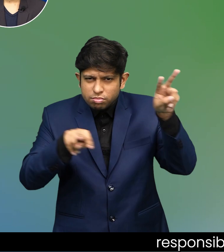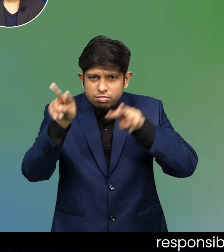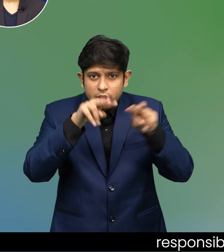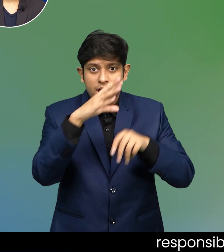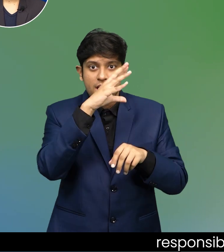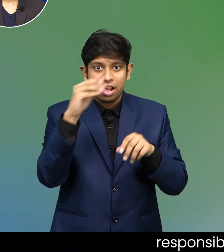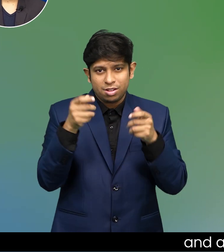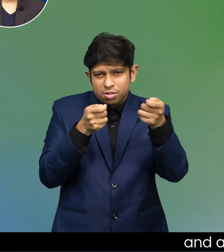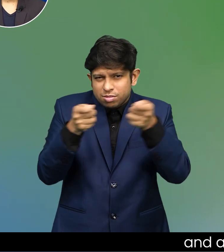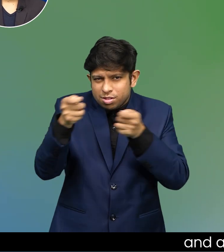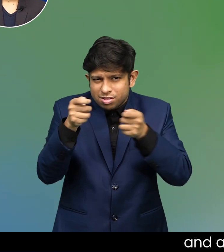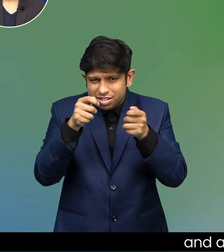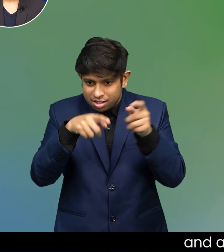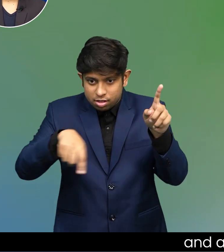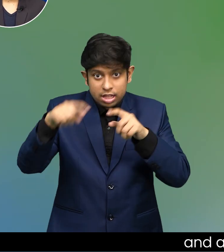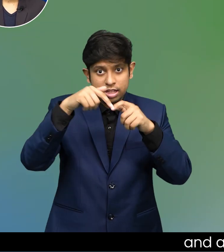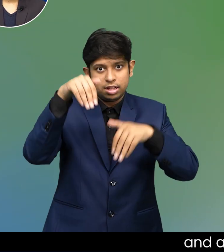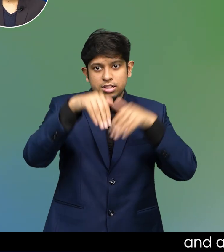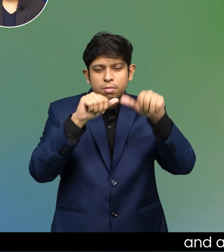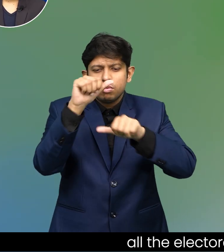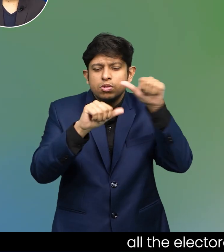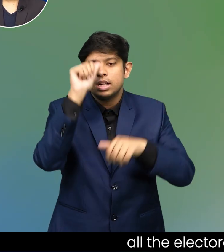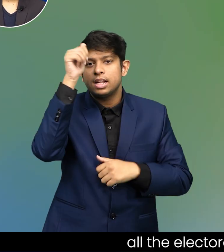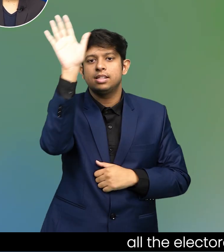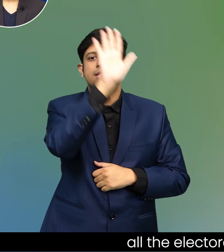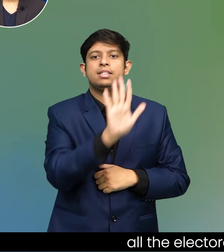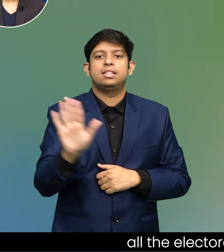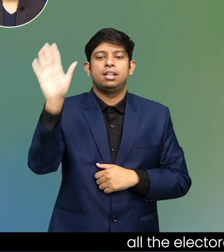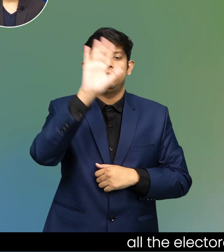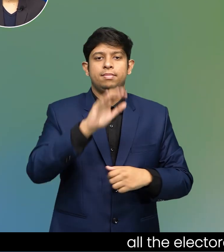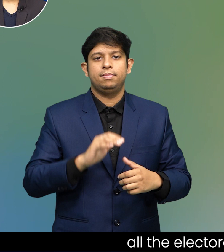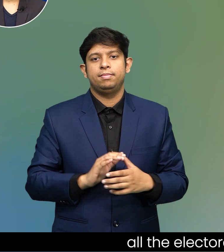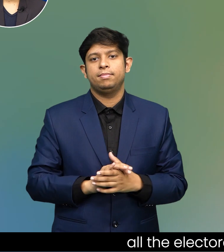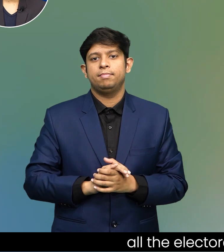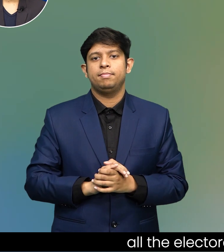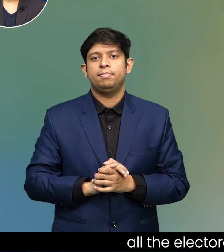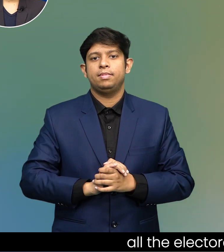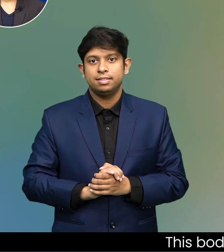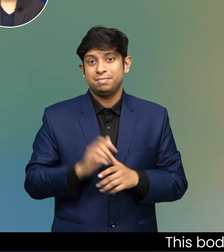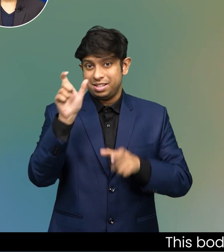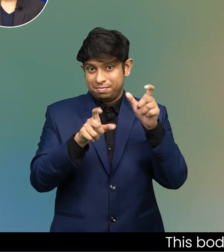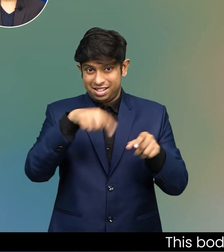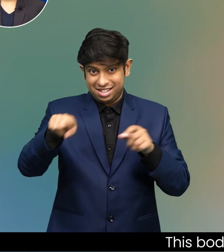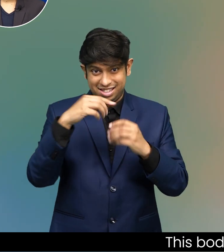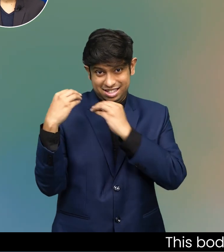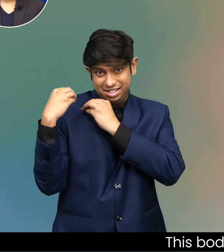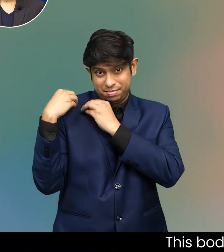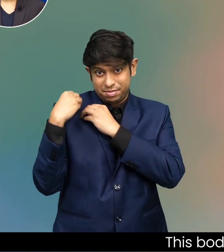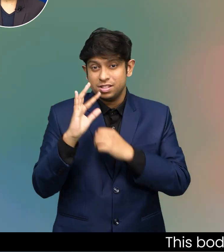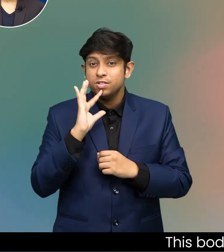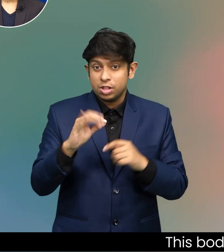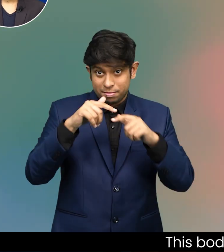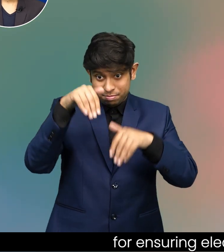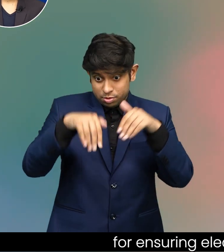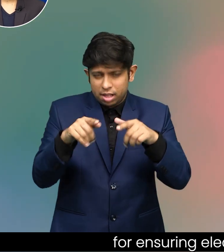responsible for monitoring and administrating all the electoral processes of India. This body